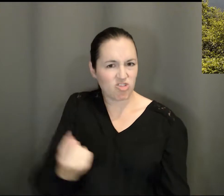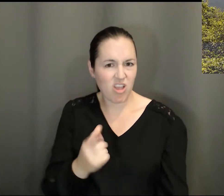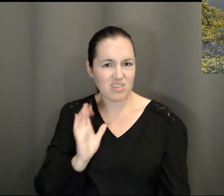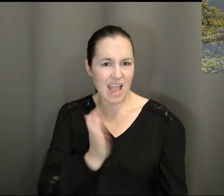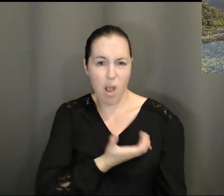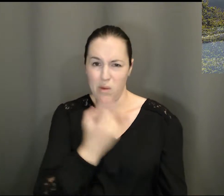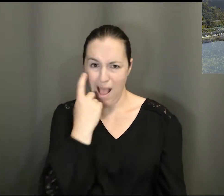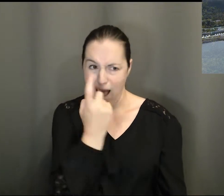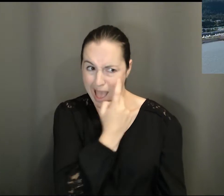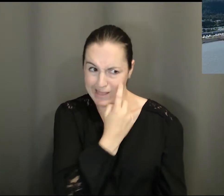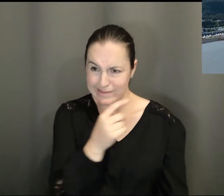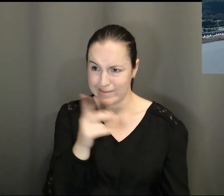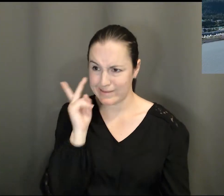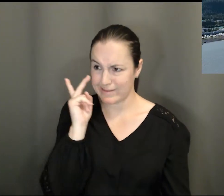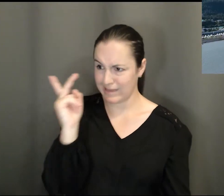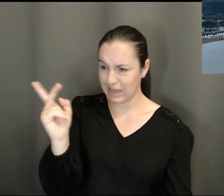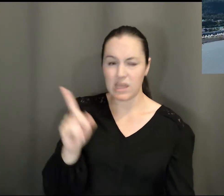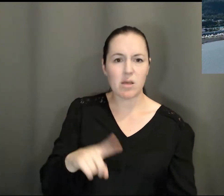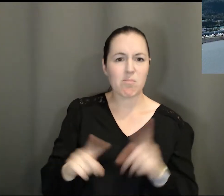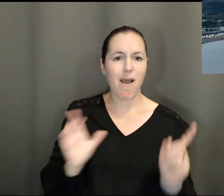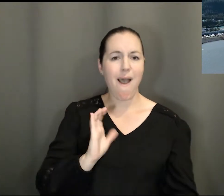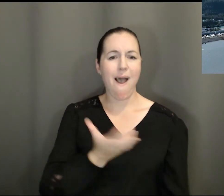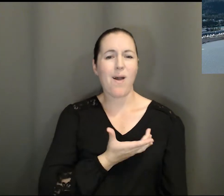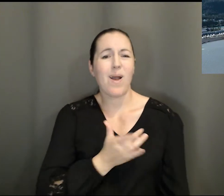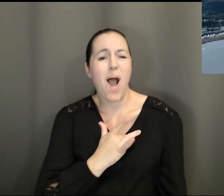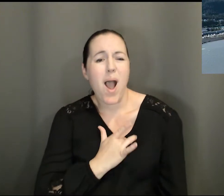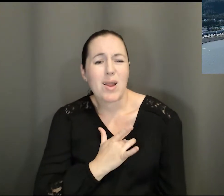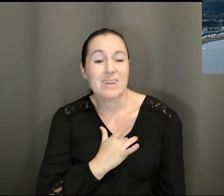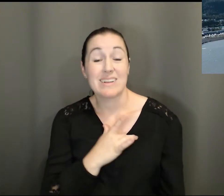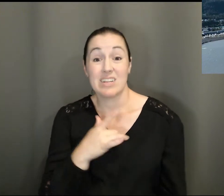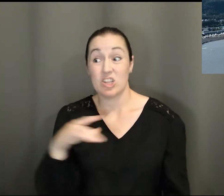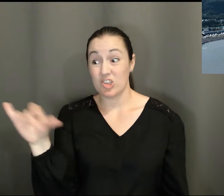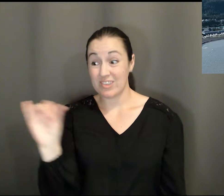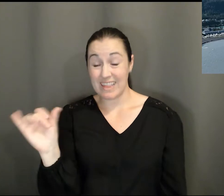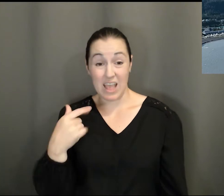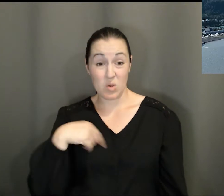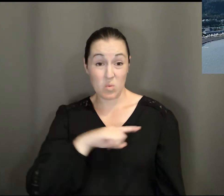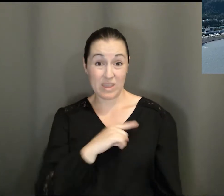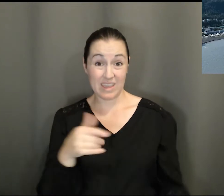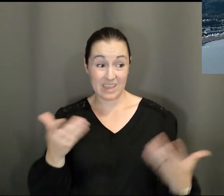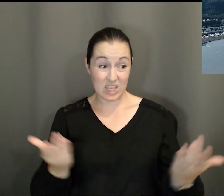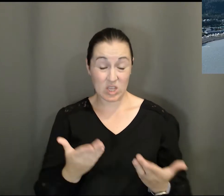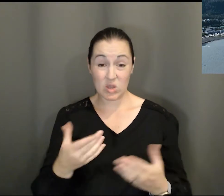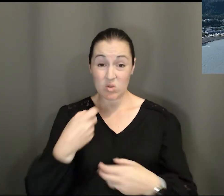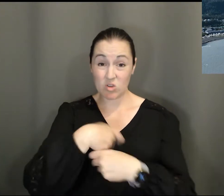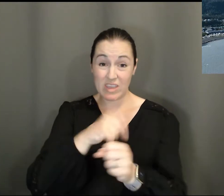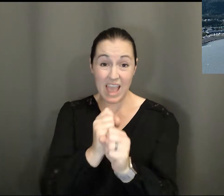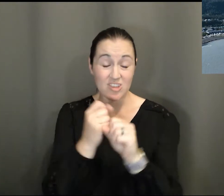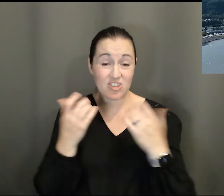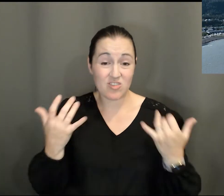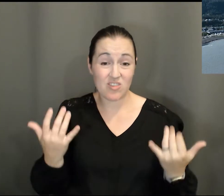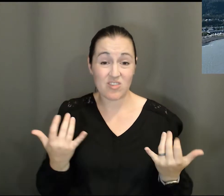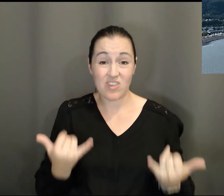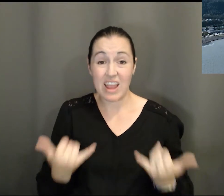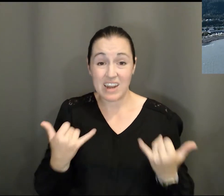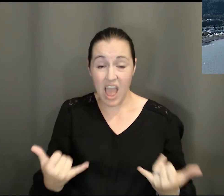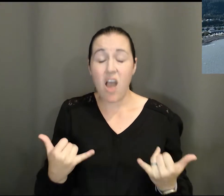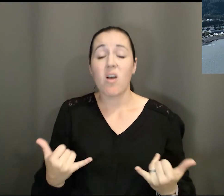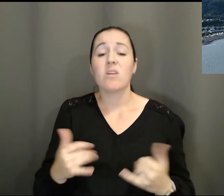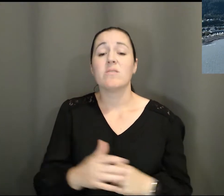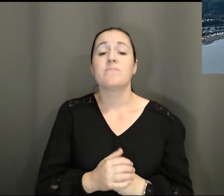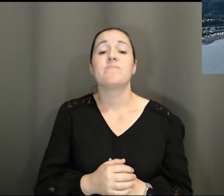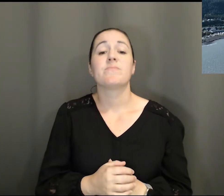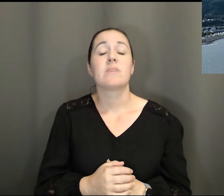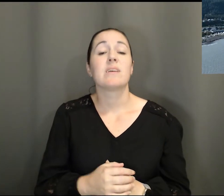God has the power to sustain everything that he's created. What does that mean? That's good news because it means that you can let go of all